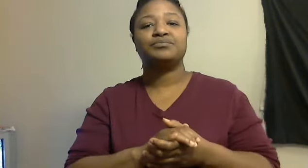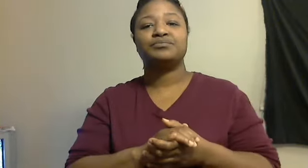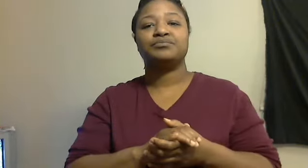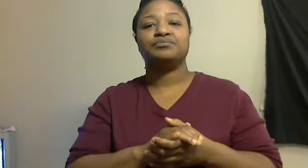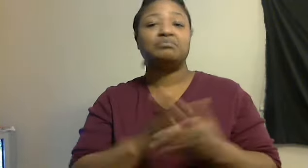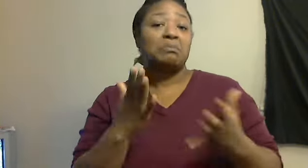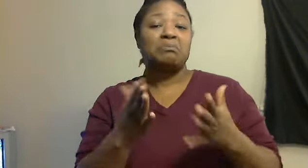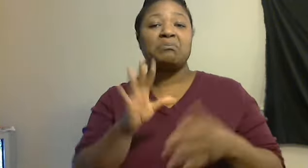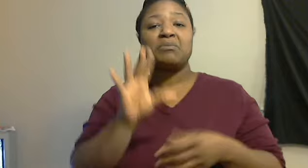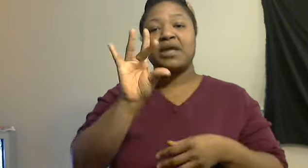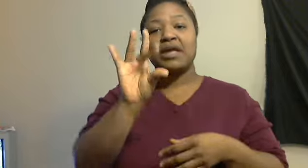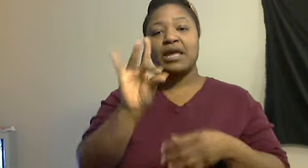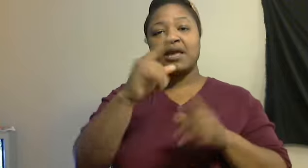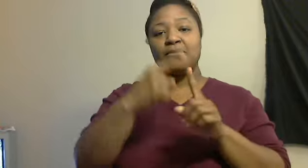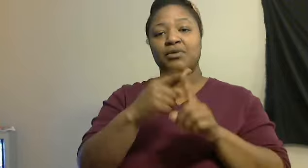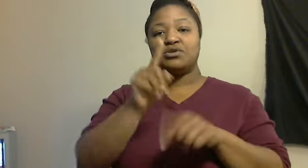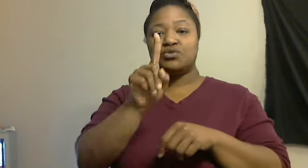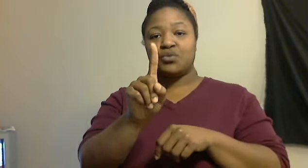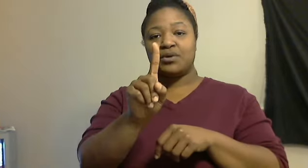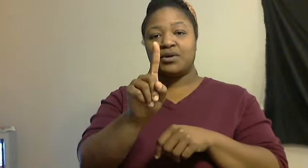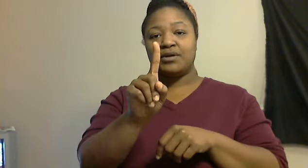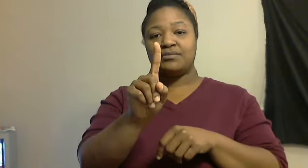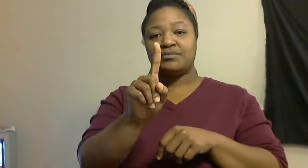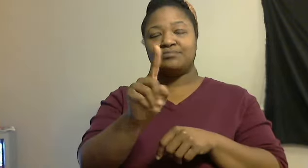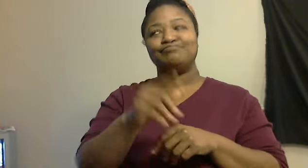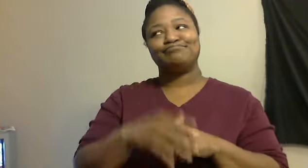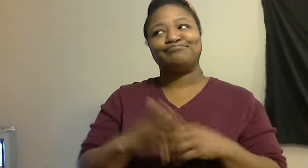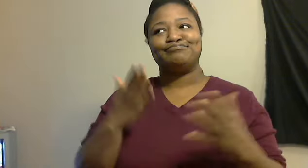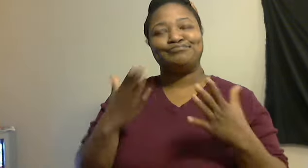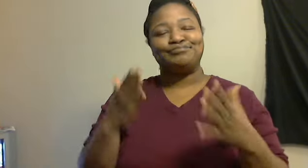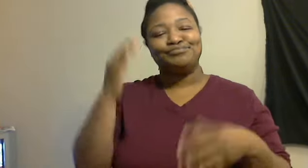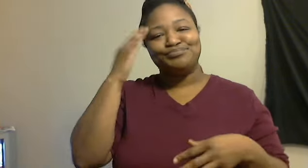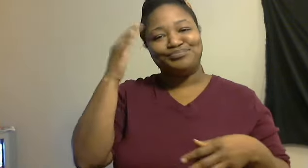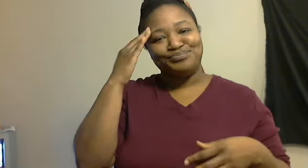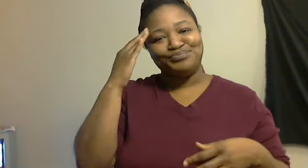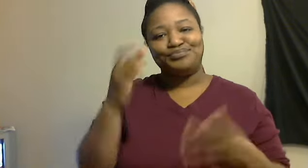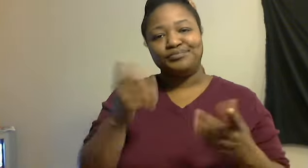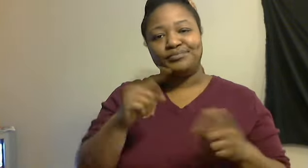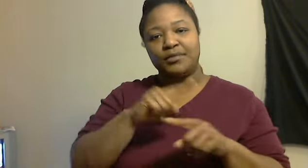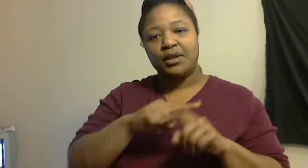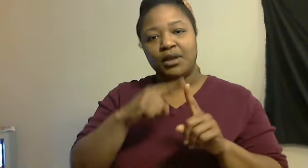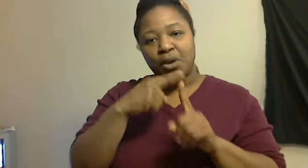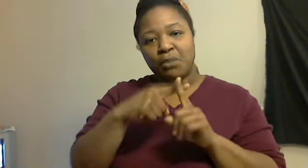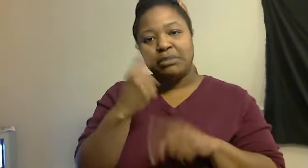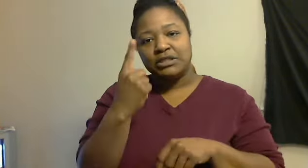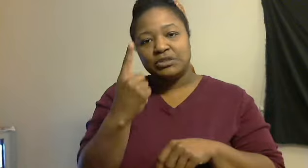is? 8 + 1. Well, you might already know it. +1 is just the next number. But if we look at the number line, you start at